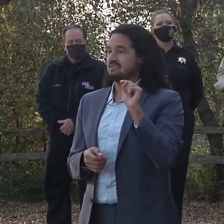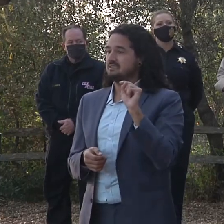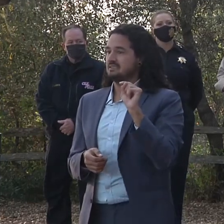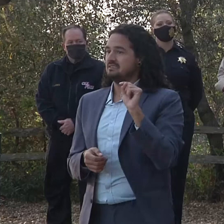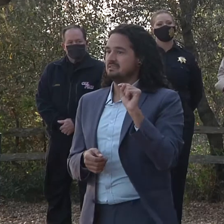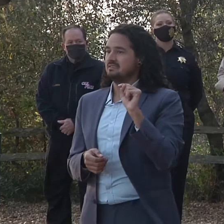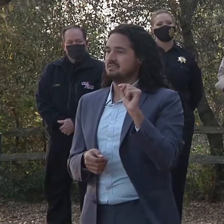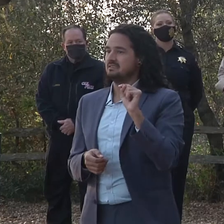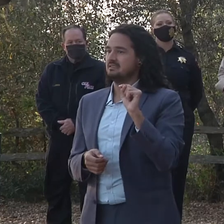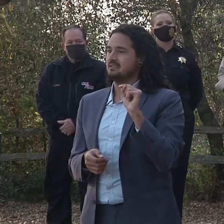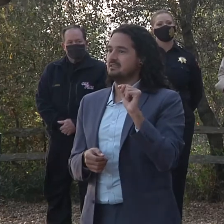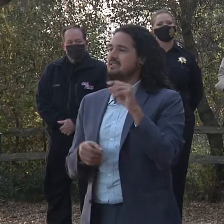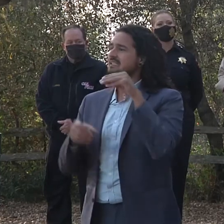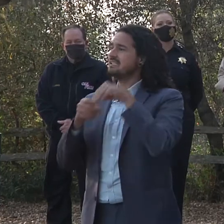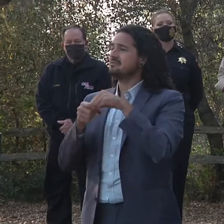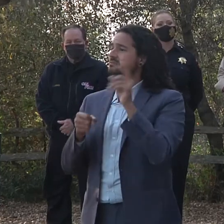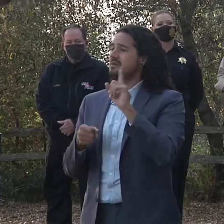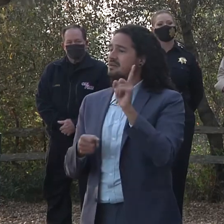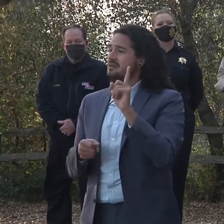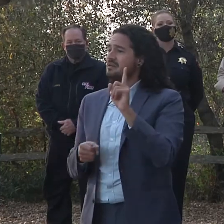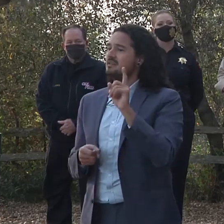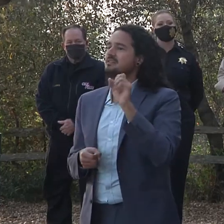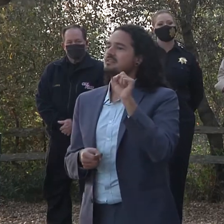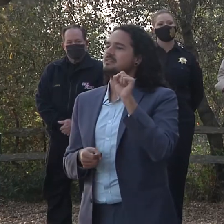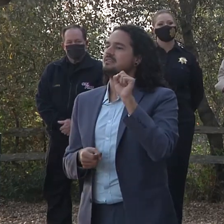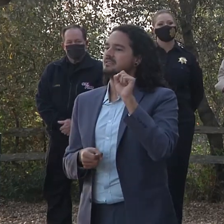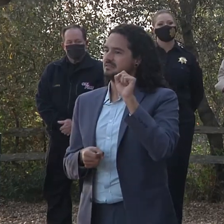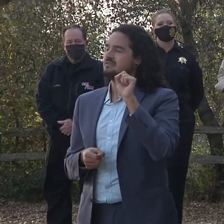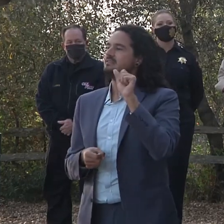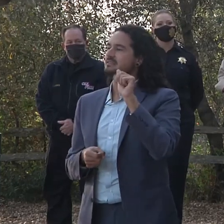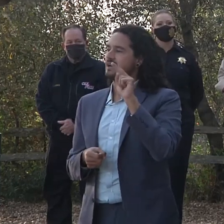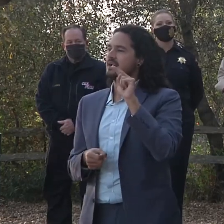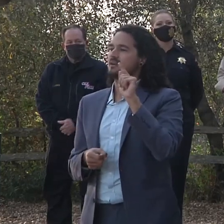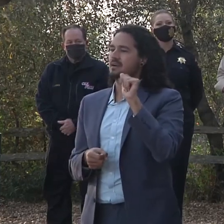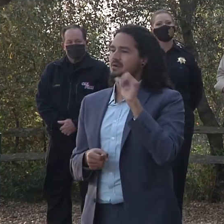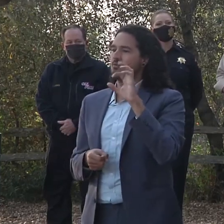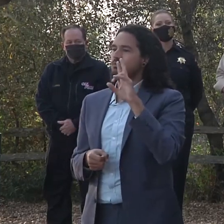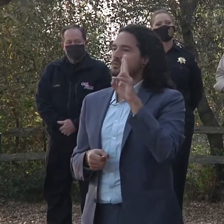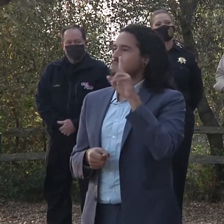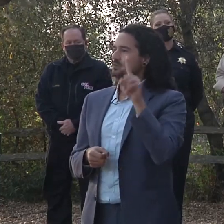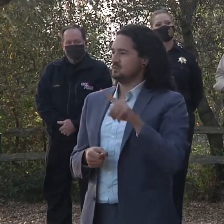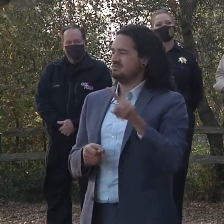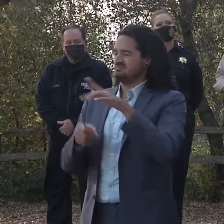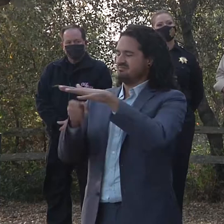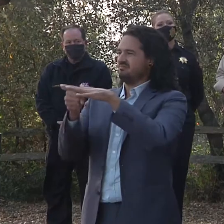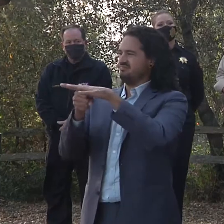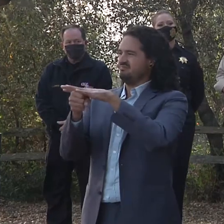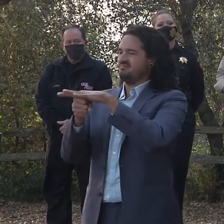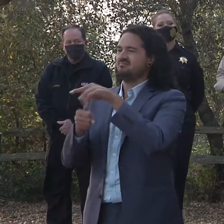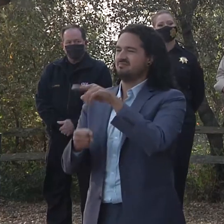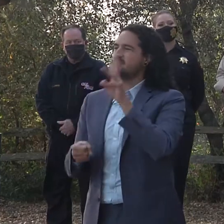us. And I just want to give you a partial list of some of the agencies that are there so far. We have FEMA,